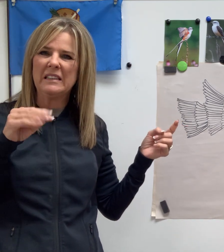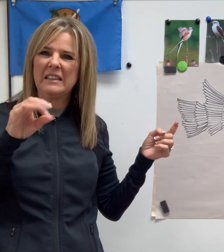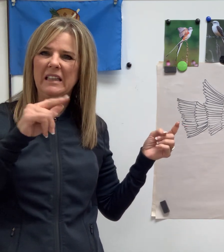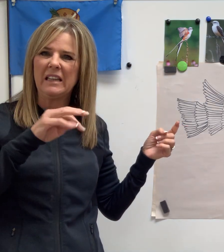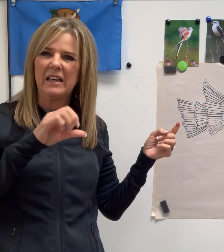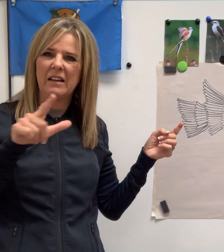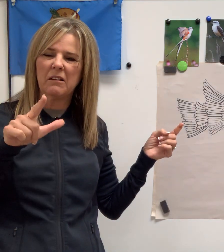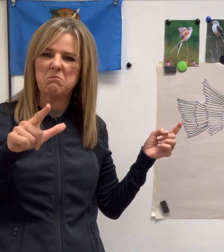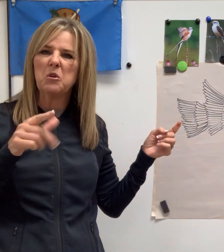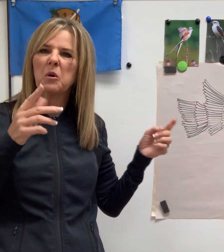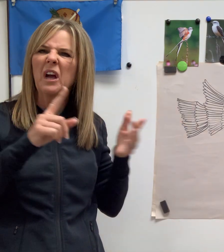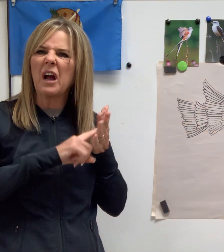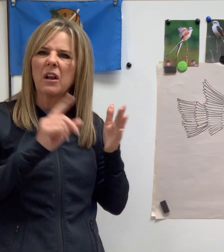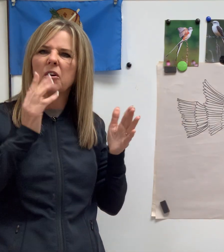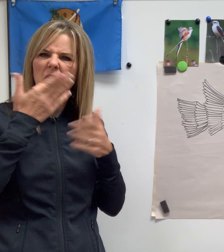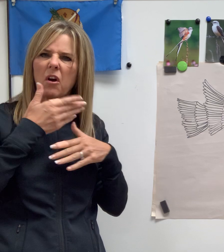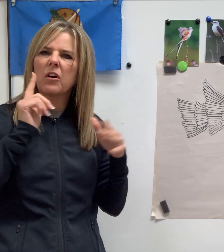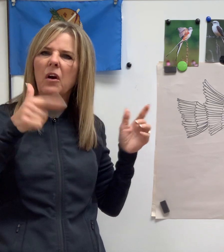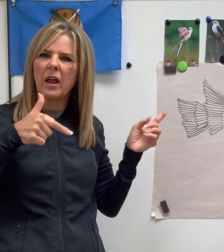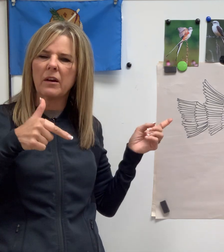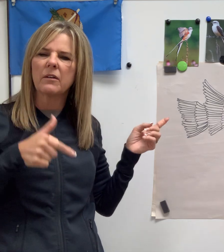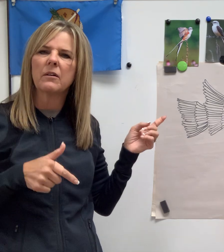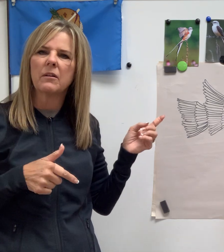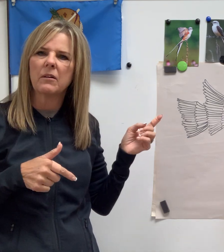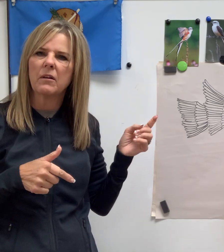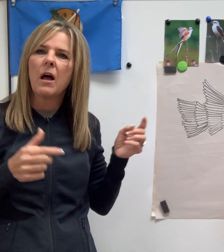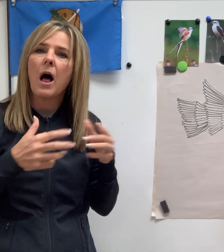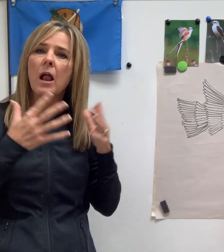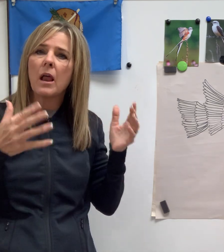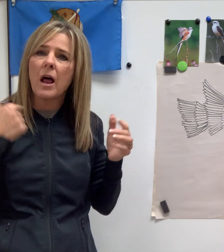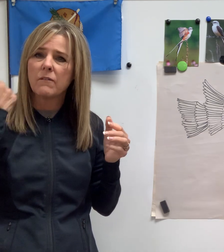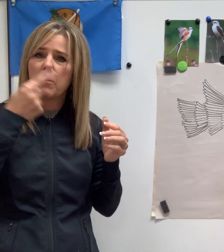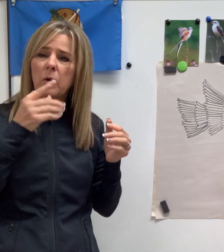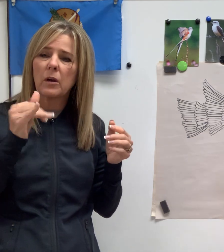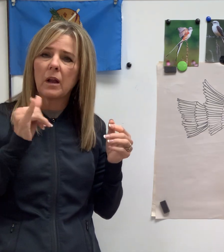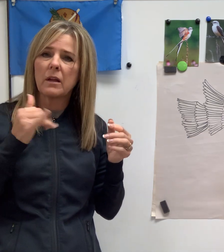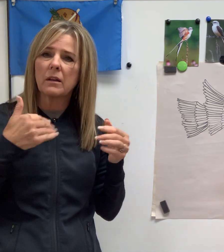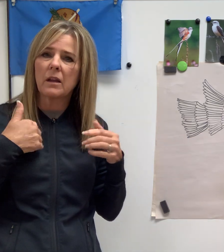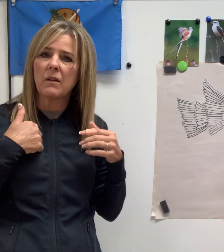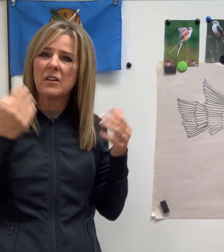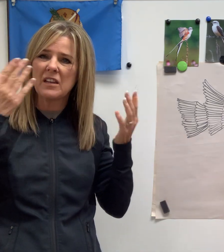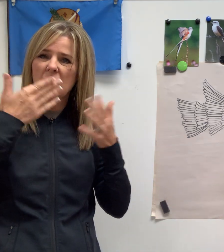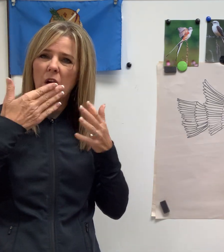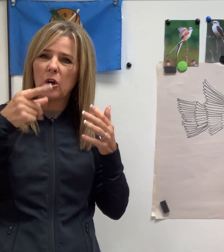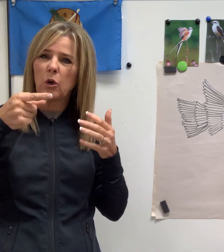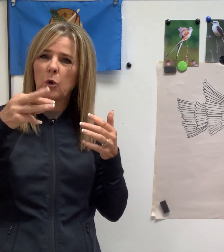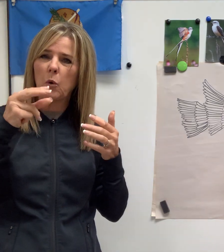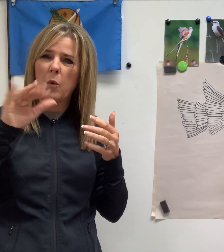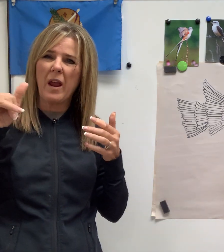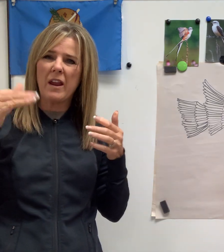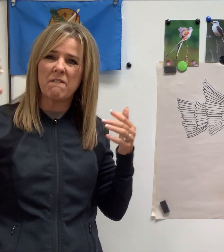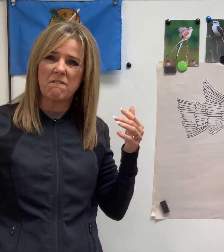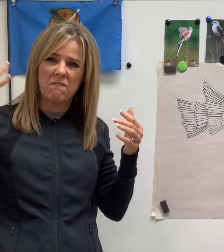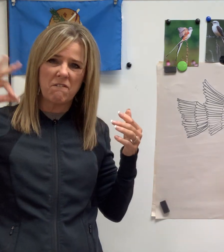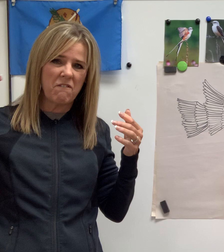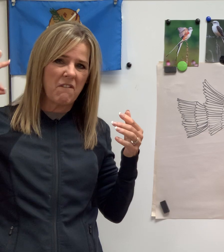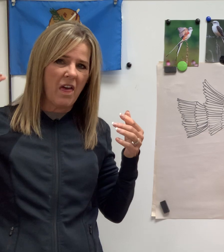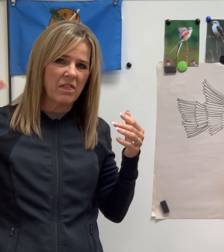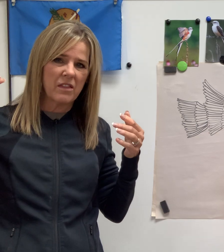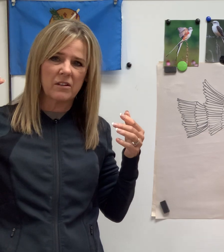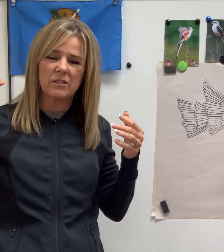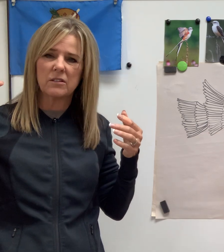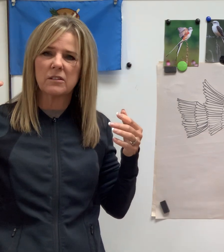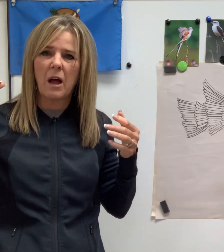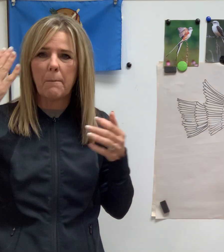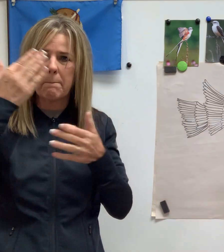little bit darker later. And they also, a lot of them look like they have these darker gray feathers sort of